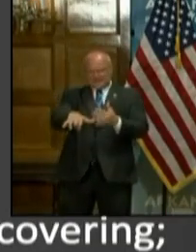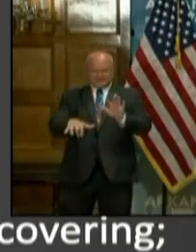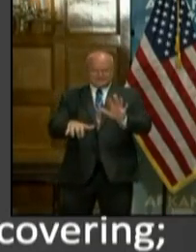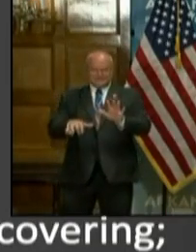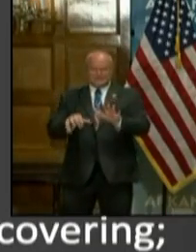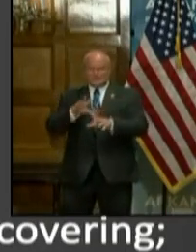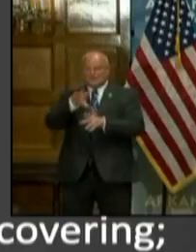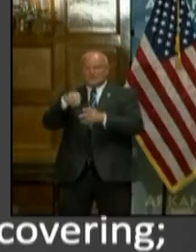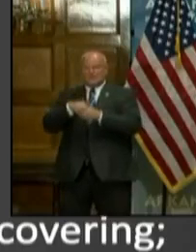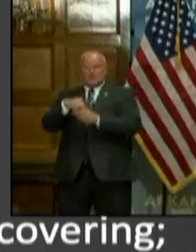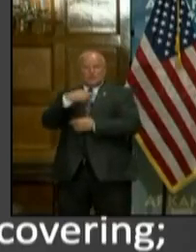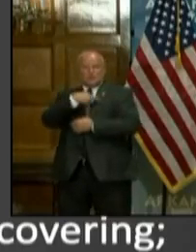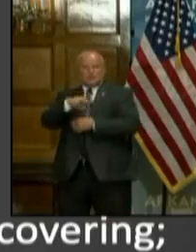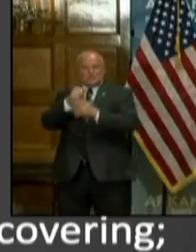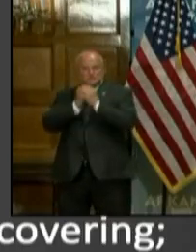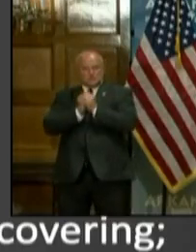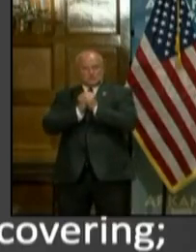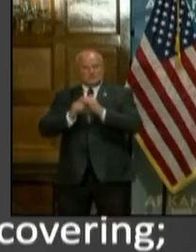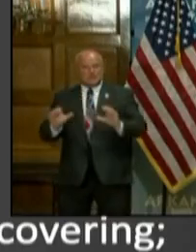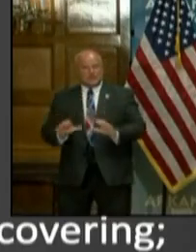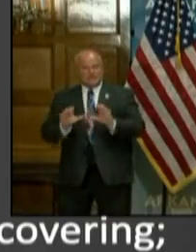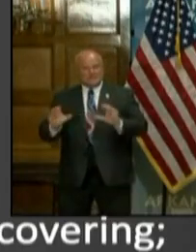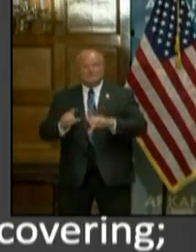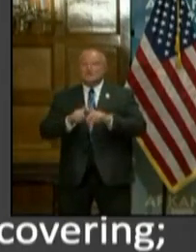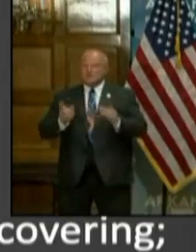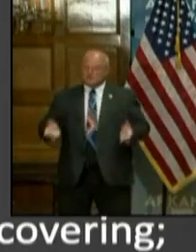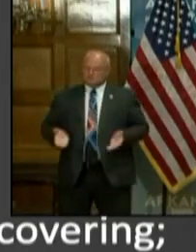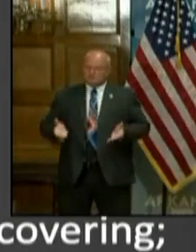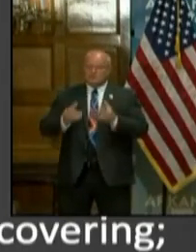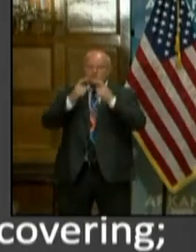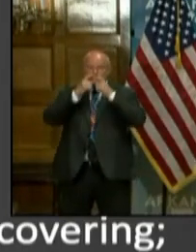If you're engaged in religious worship activities,